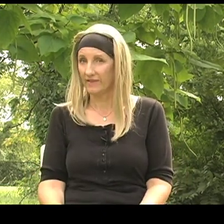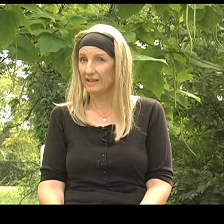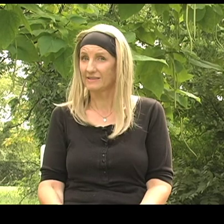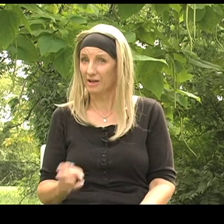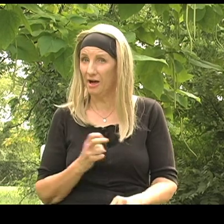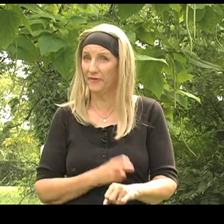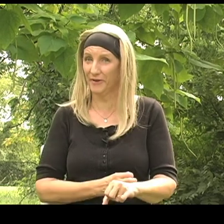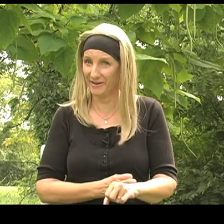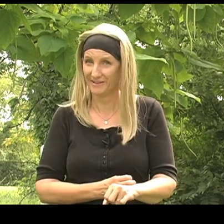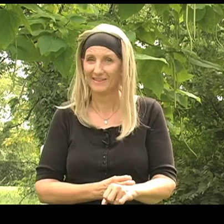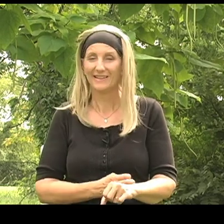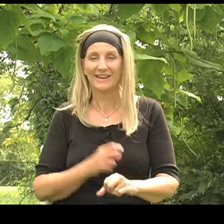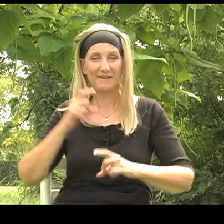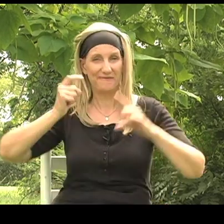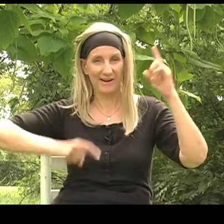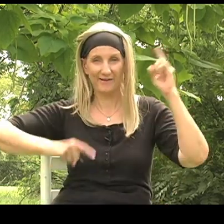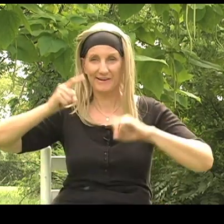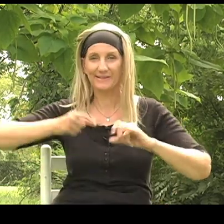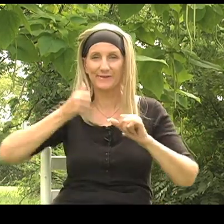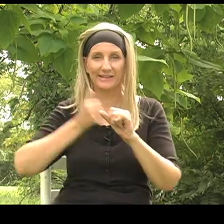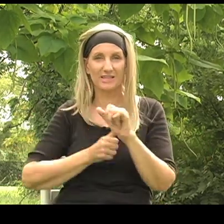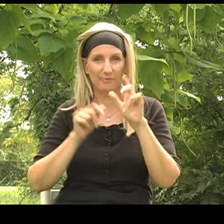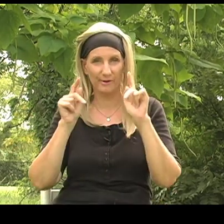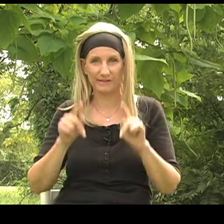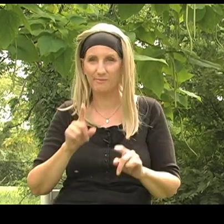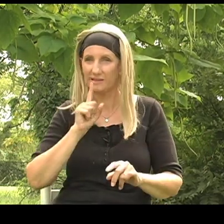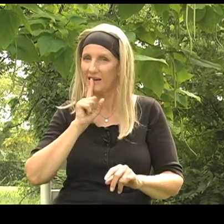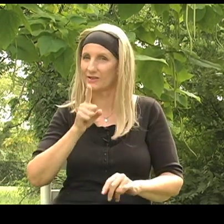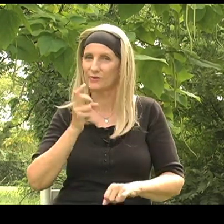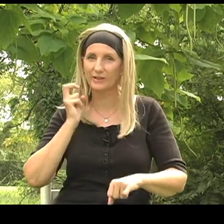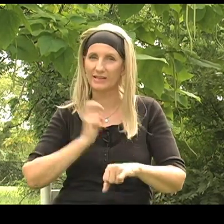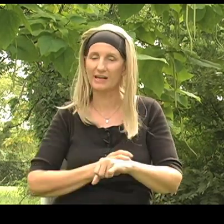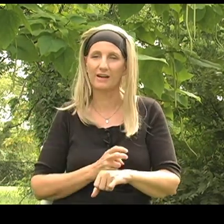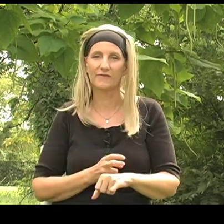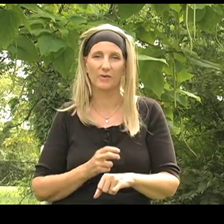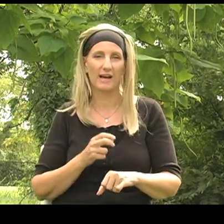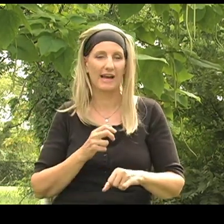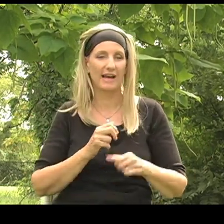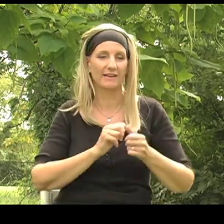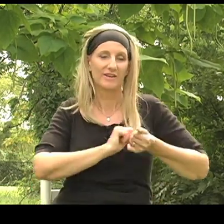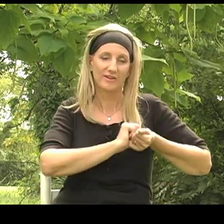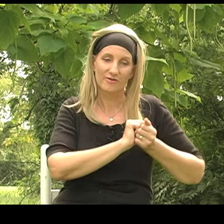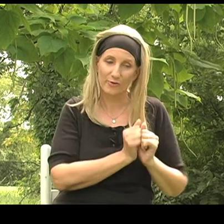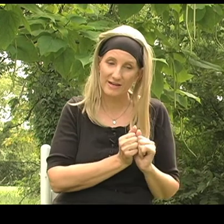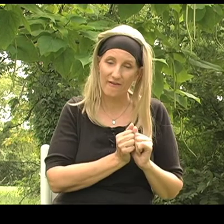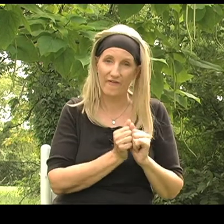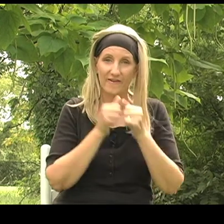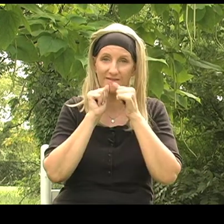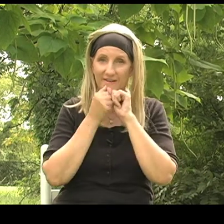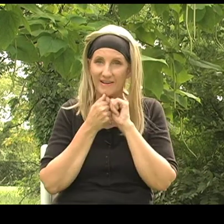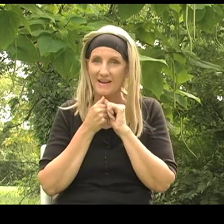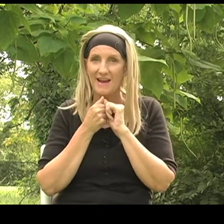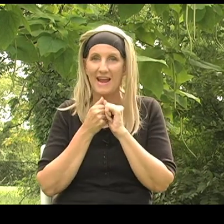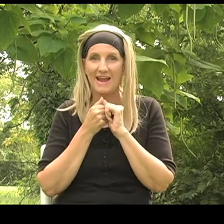that's tough. It varies with each person, but that's really tough. So I had grief